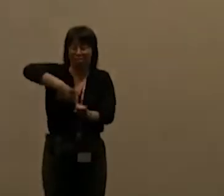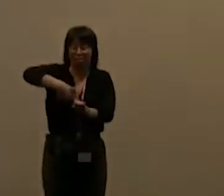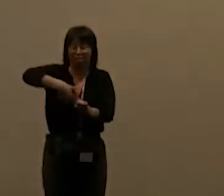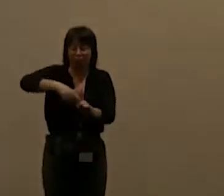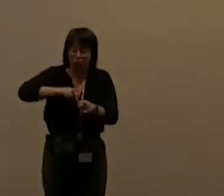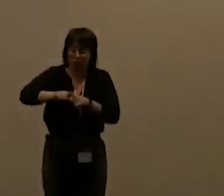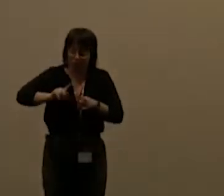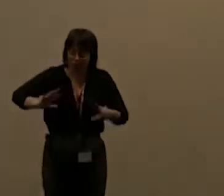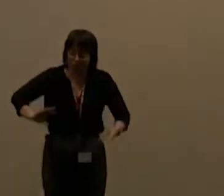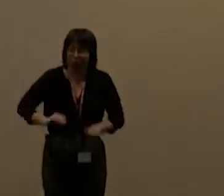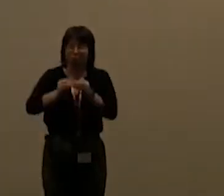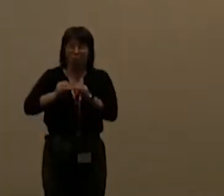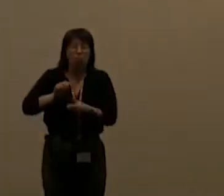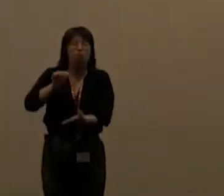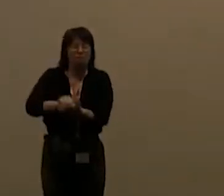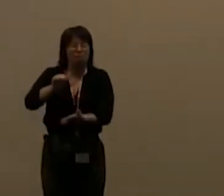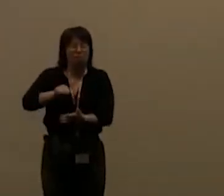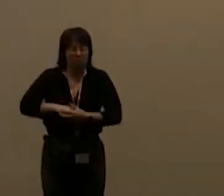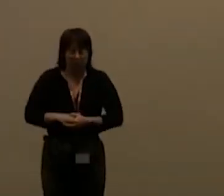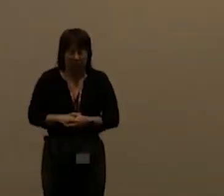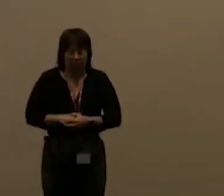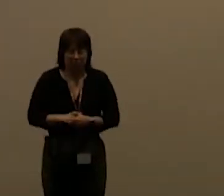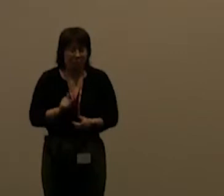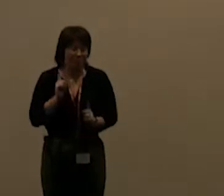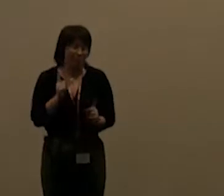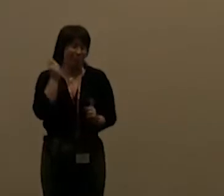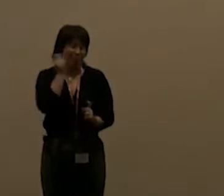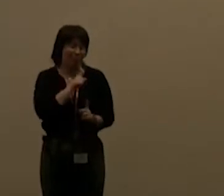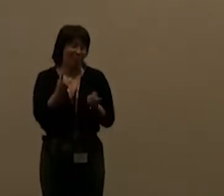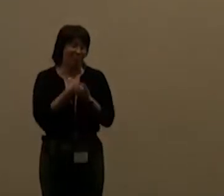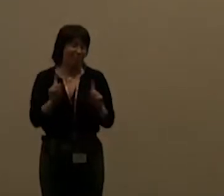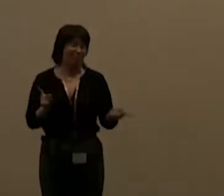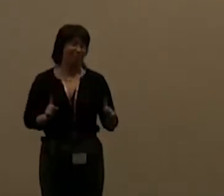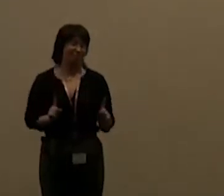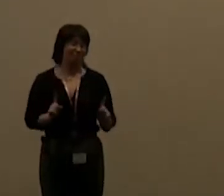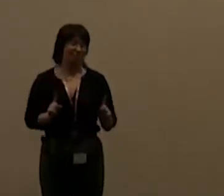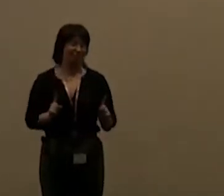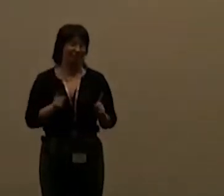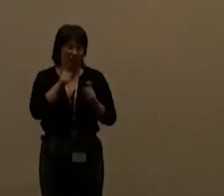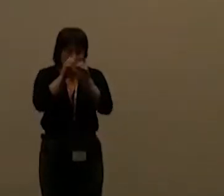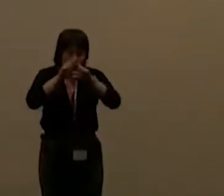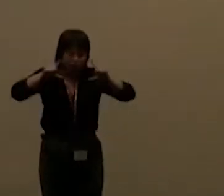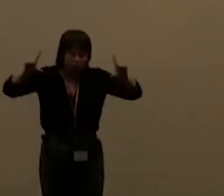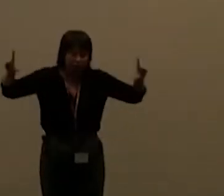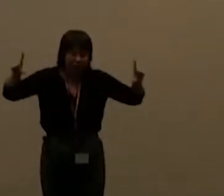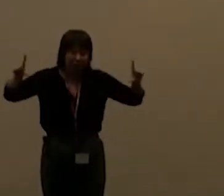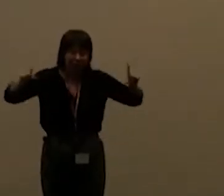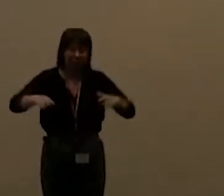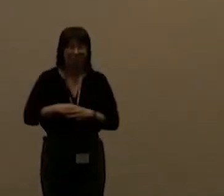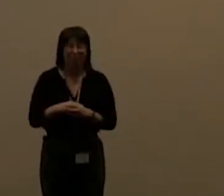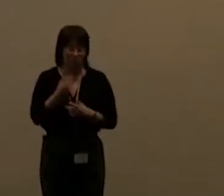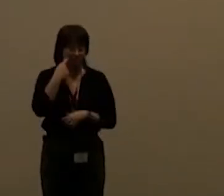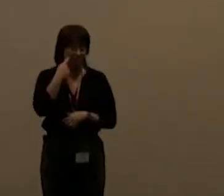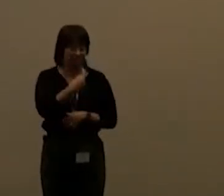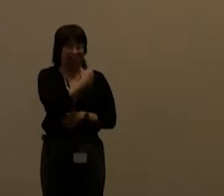to facilitate these approvals. Now, one of the really cool things about this, though, and let me actually zoom in on my screen just a bit so